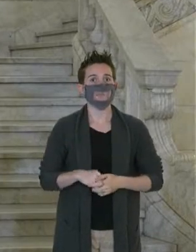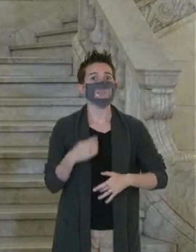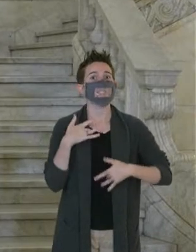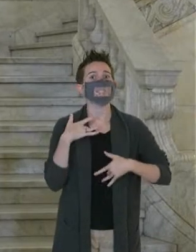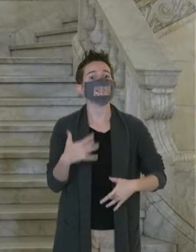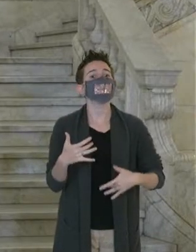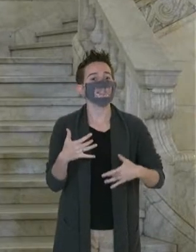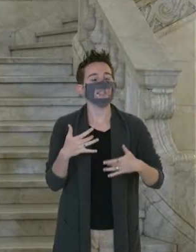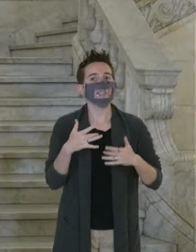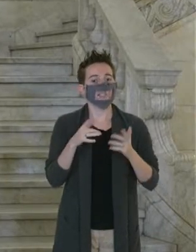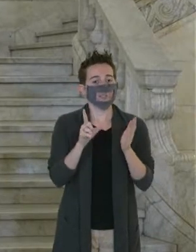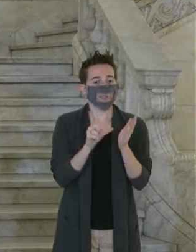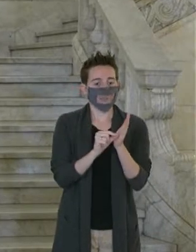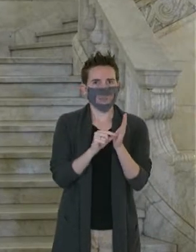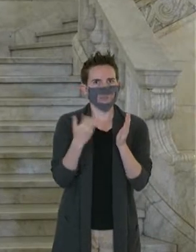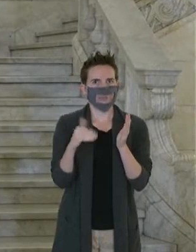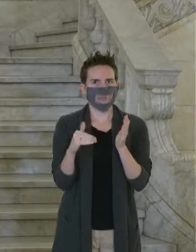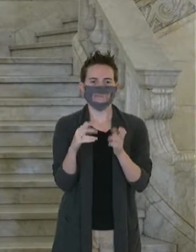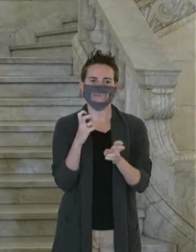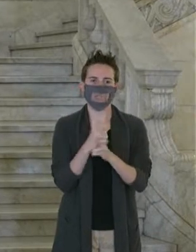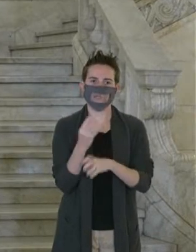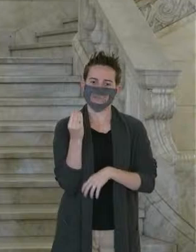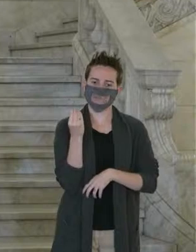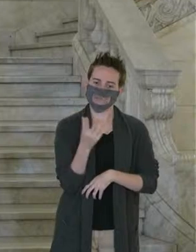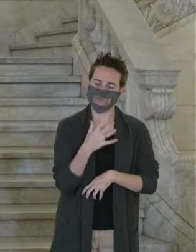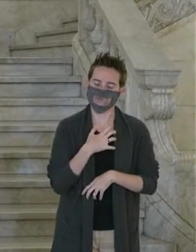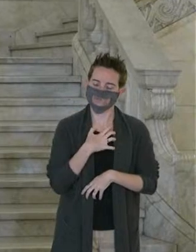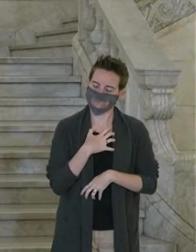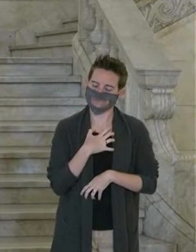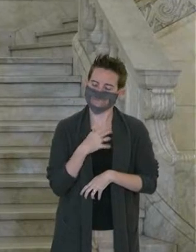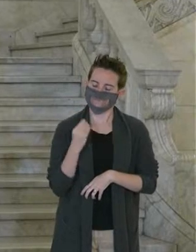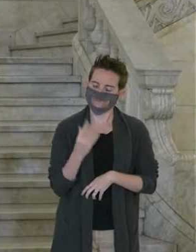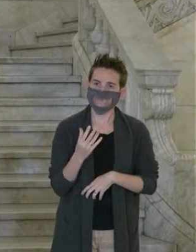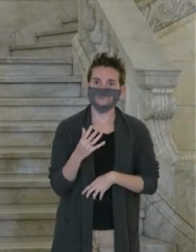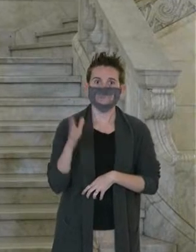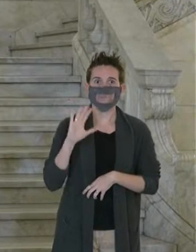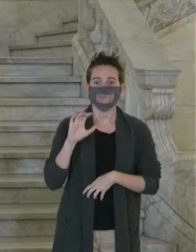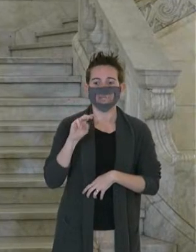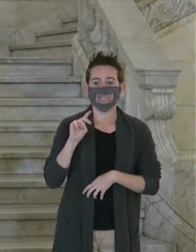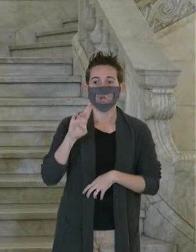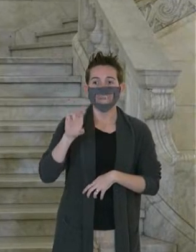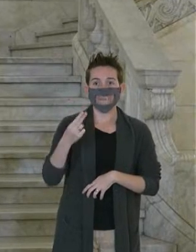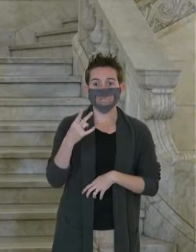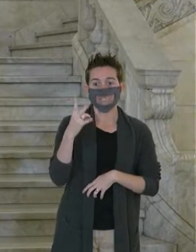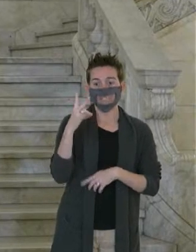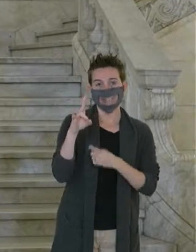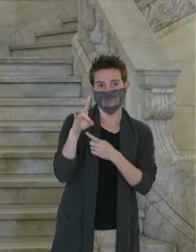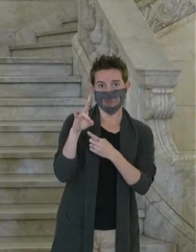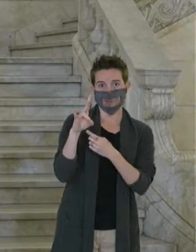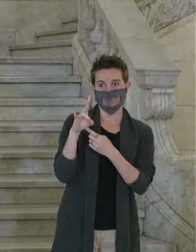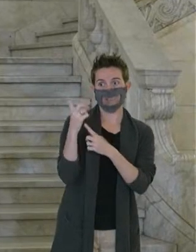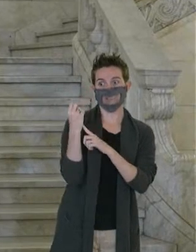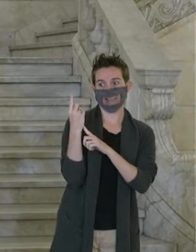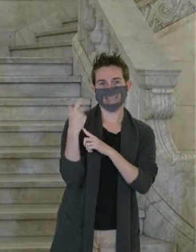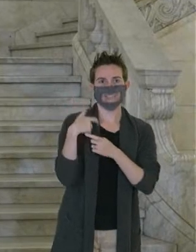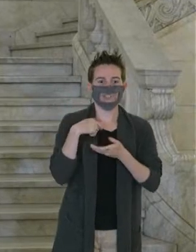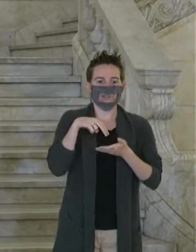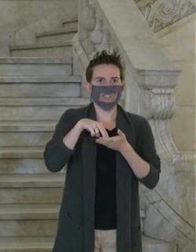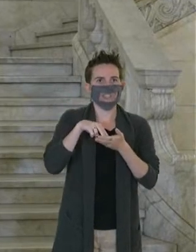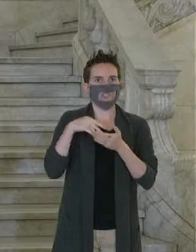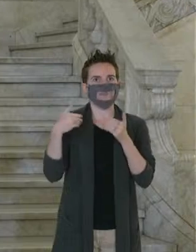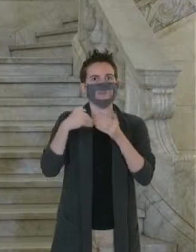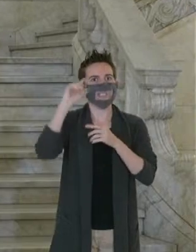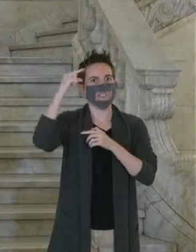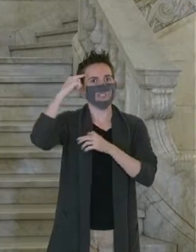Oftentimes, the news was hard to deliver. On March 7th of last year, I stood with Governor